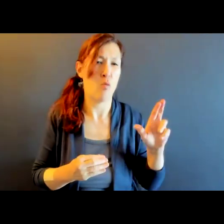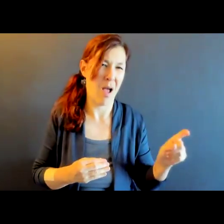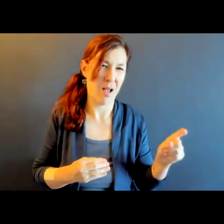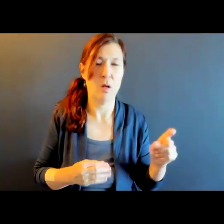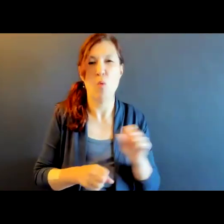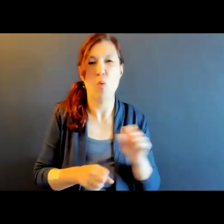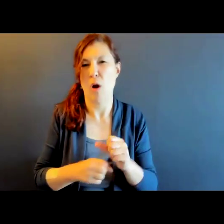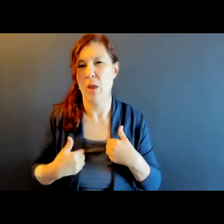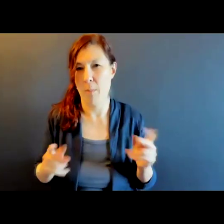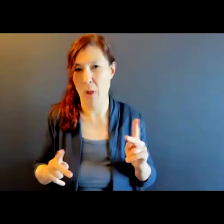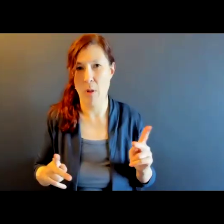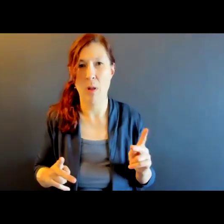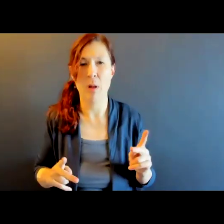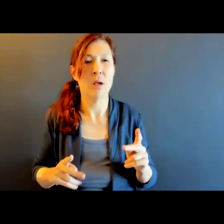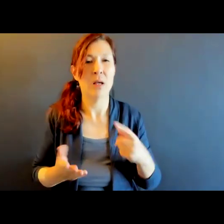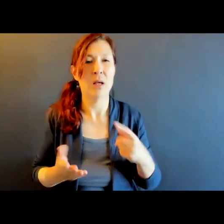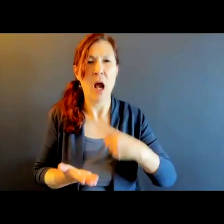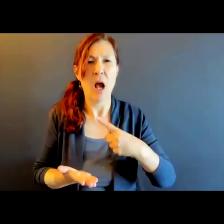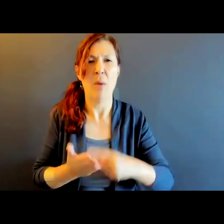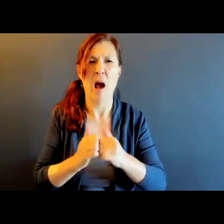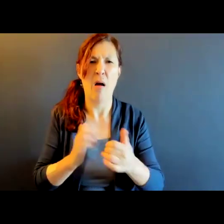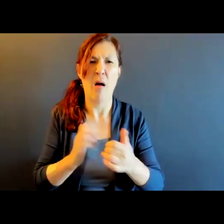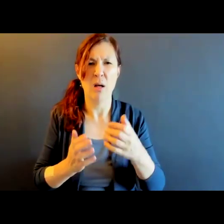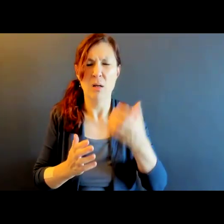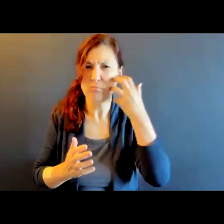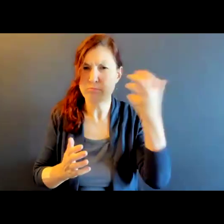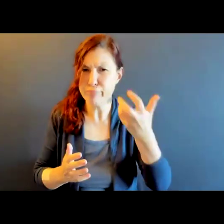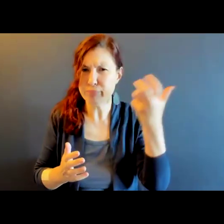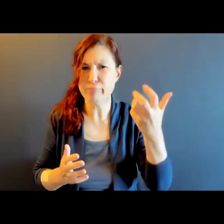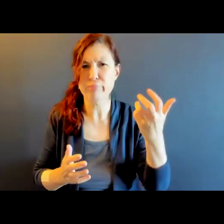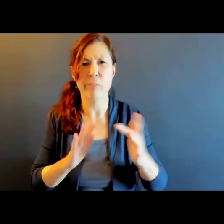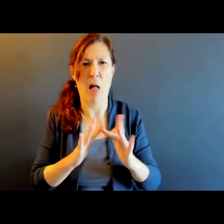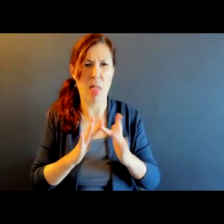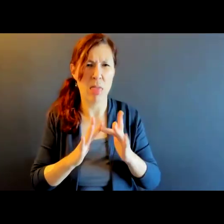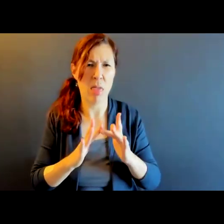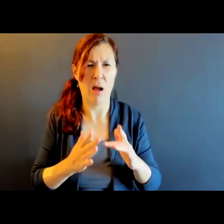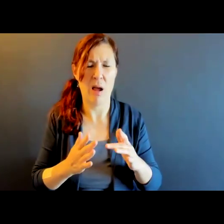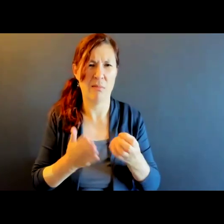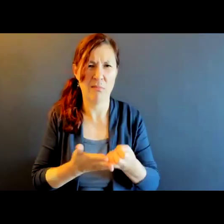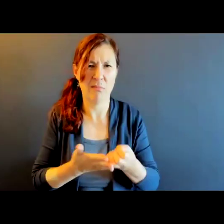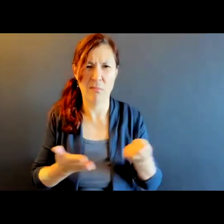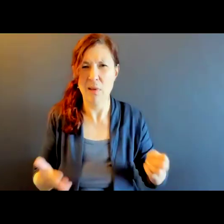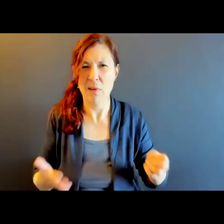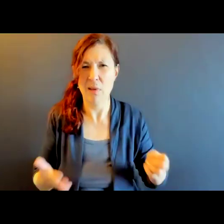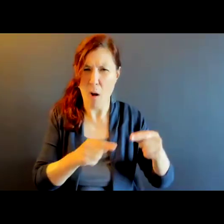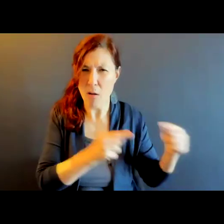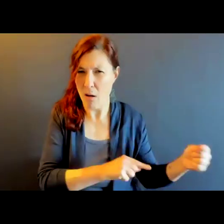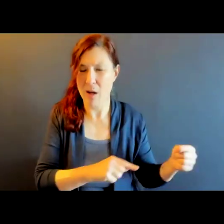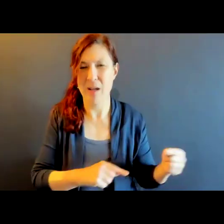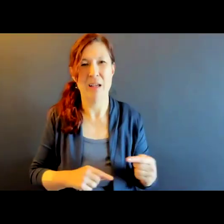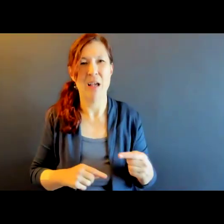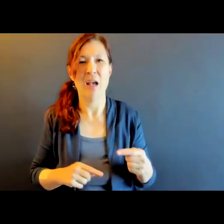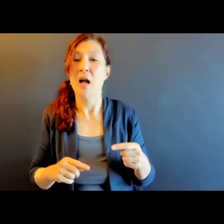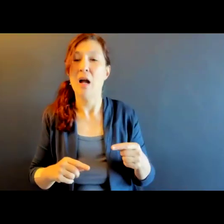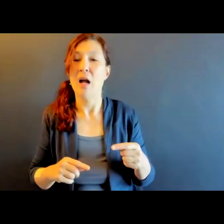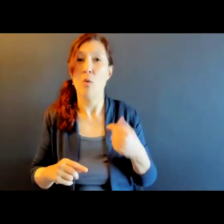to testify about the harms of school-issued devices and online products. Sociedad Latina is part of a national effort to call attention to the harms of online and